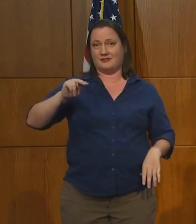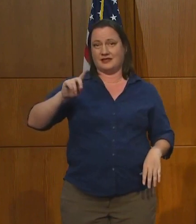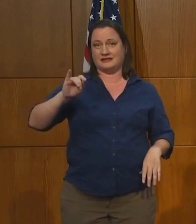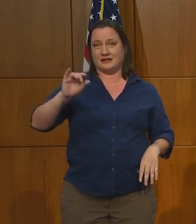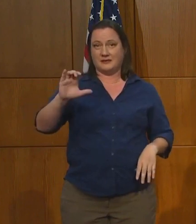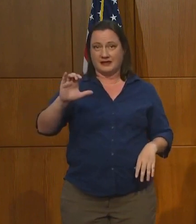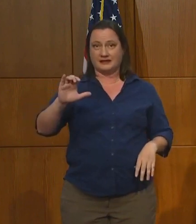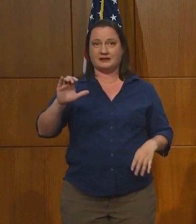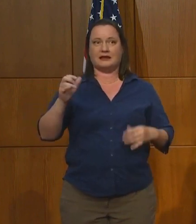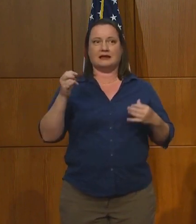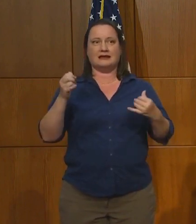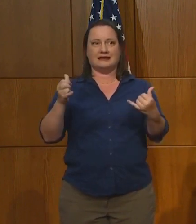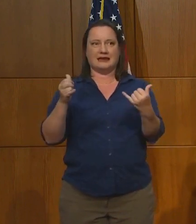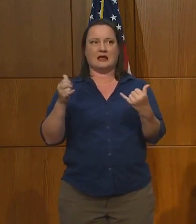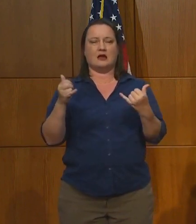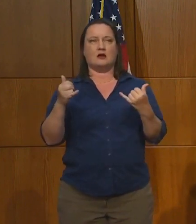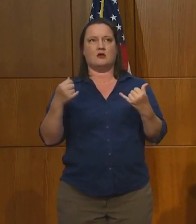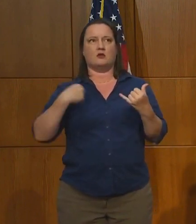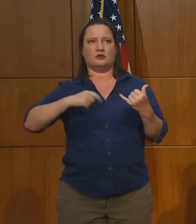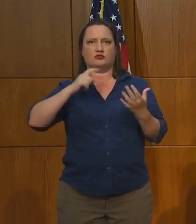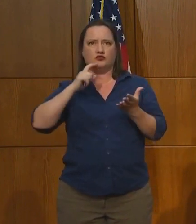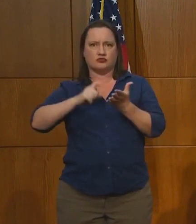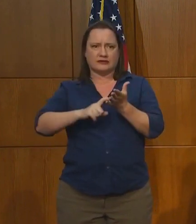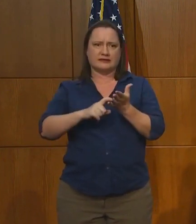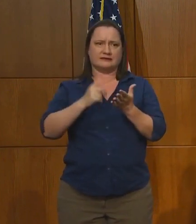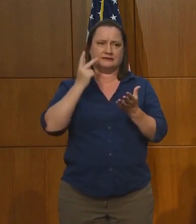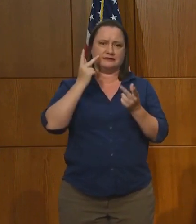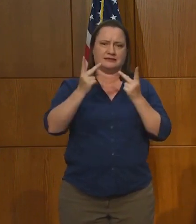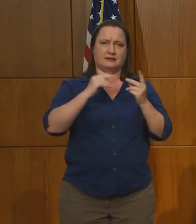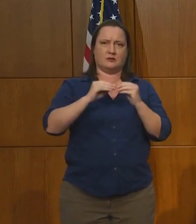better focus a lot of